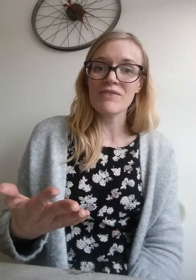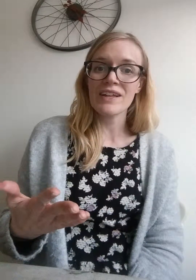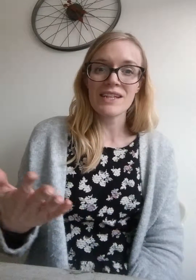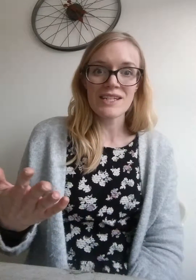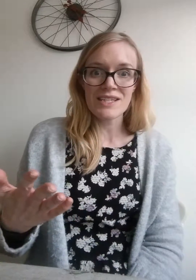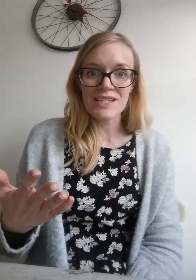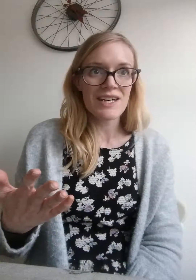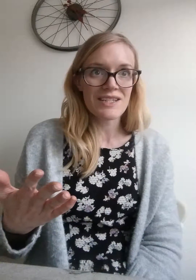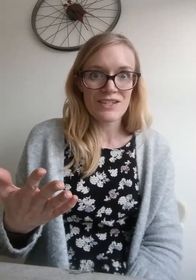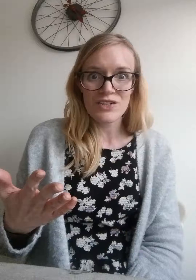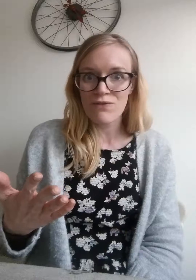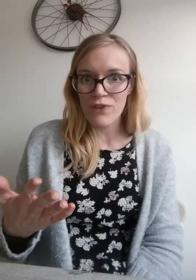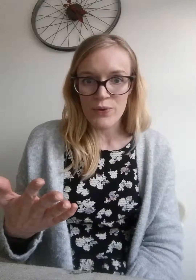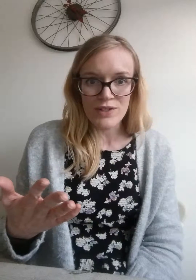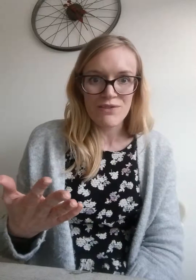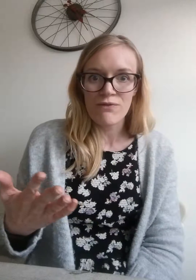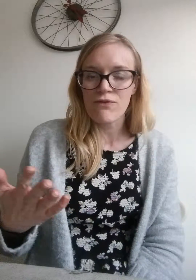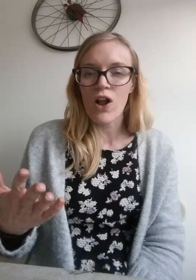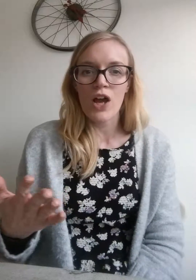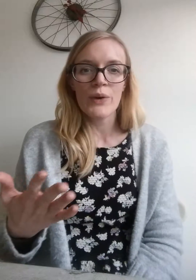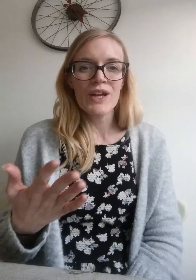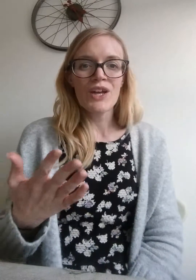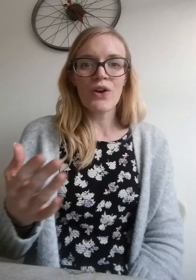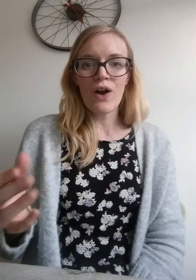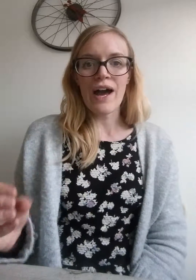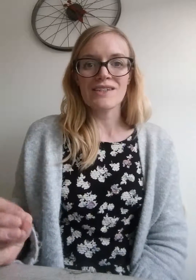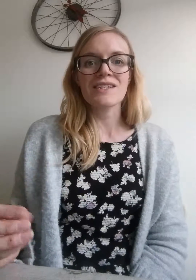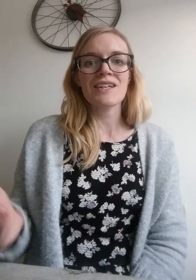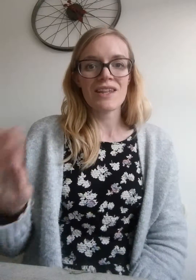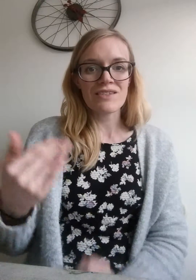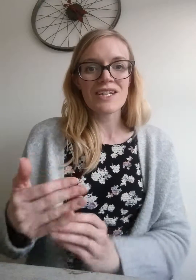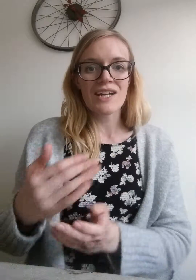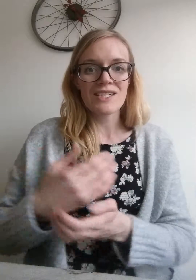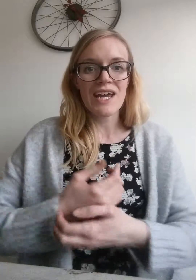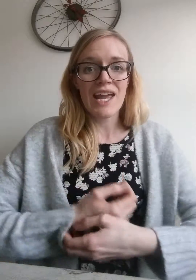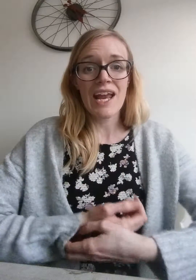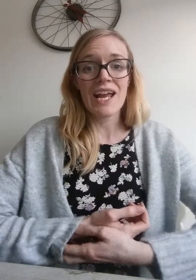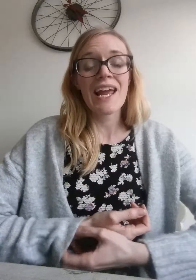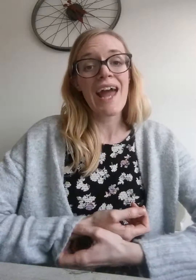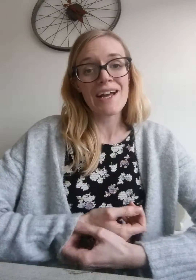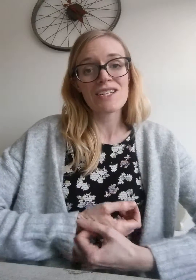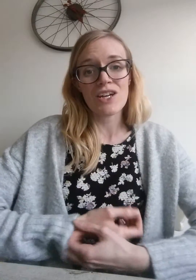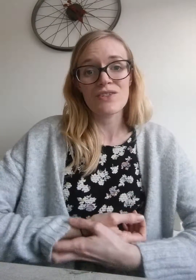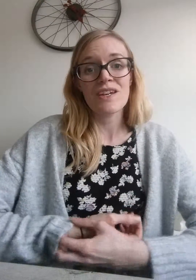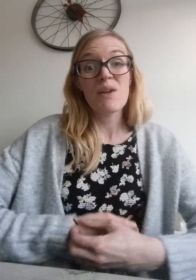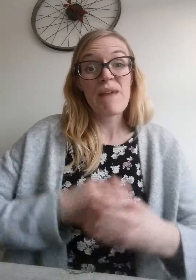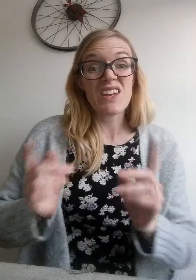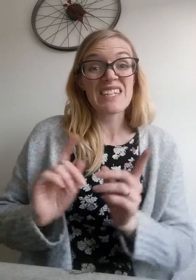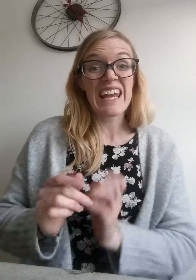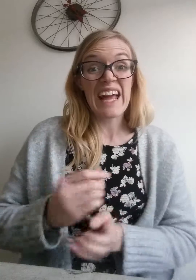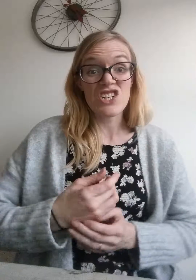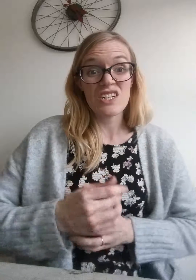moving, they need to start to just focus and follow your hands, and they'll start to take it in and connect those, make those